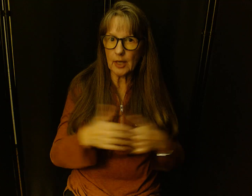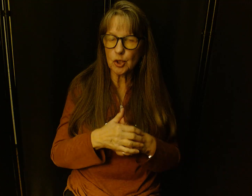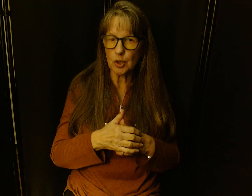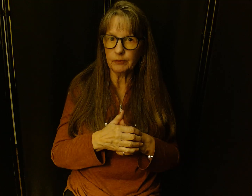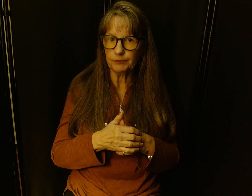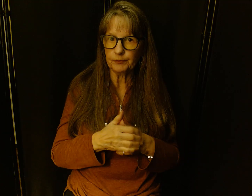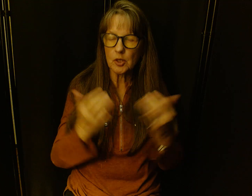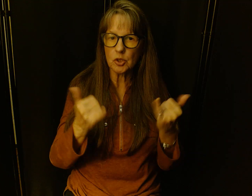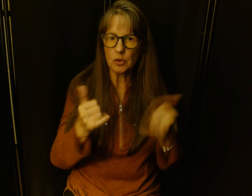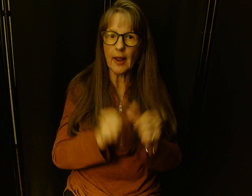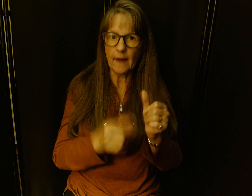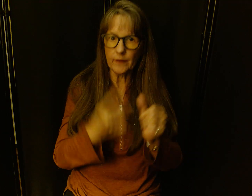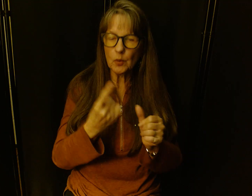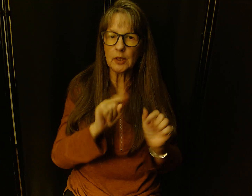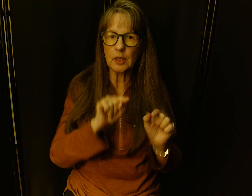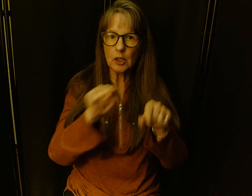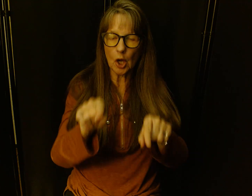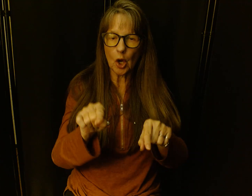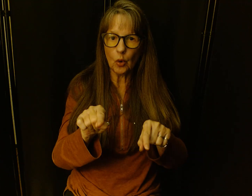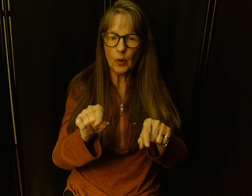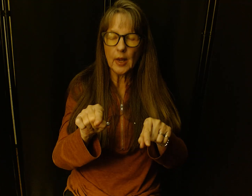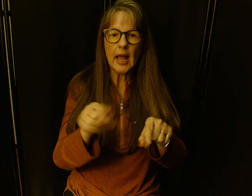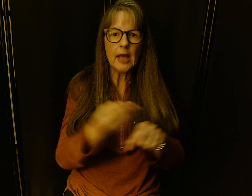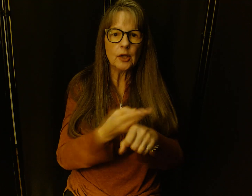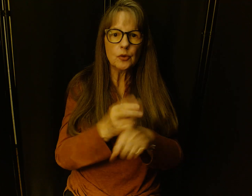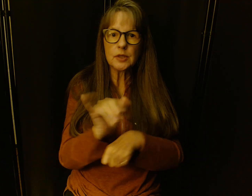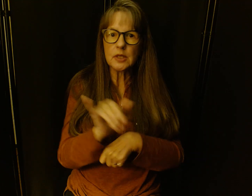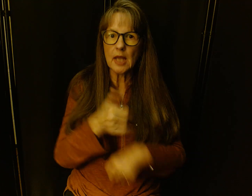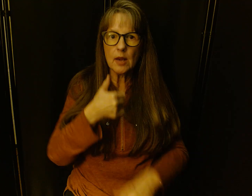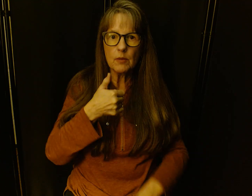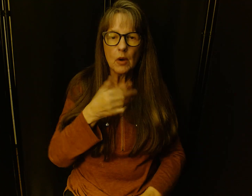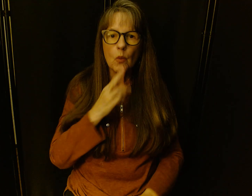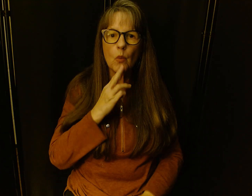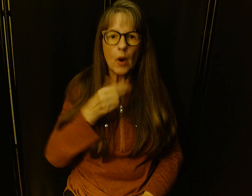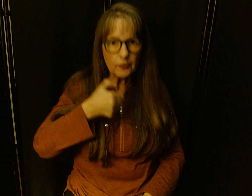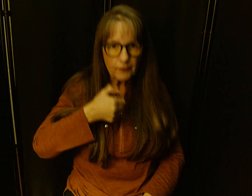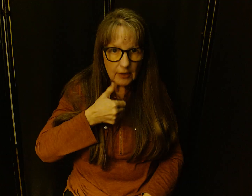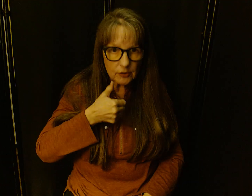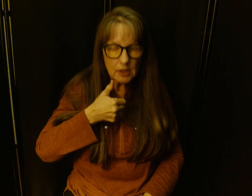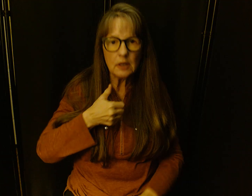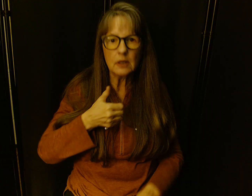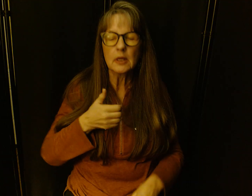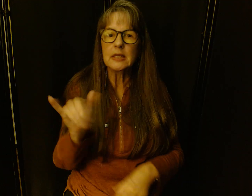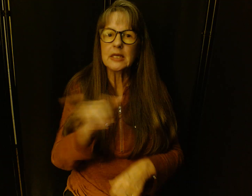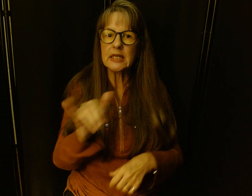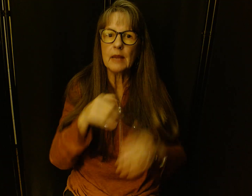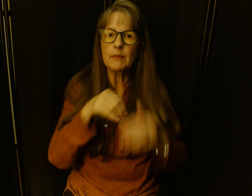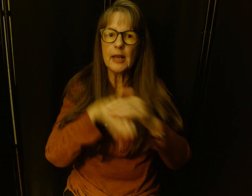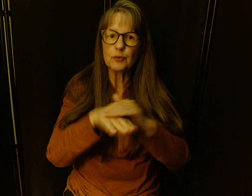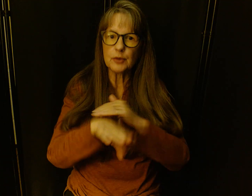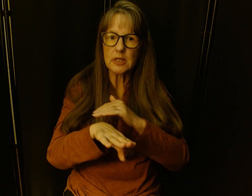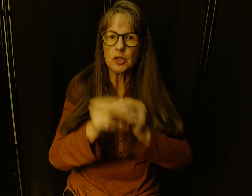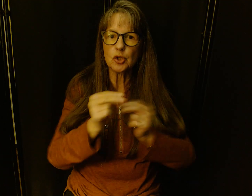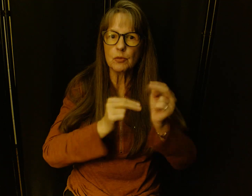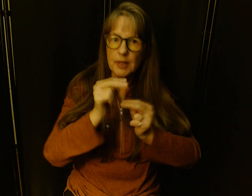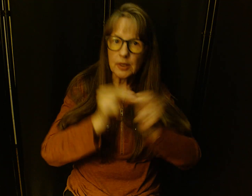segregation, so now everyone can go and use the same water fountain, the same entrances to buildings